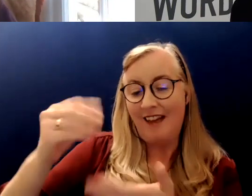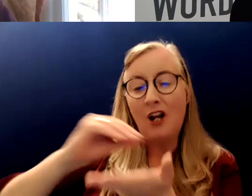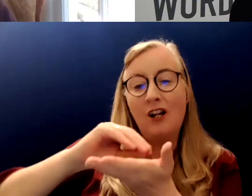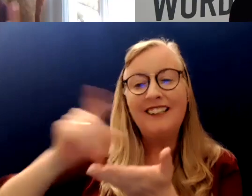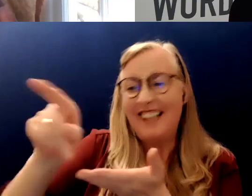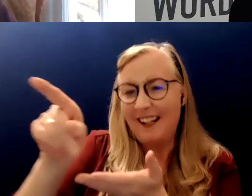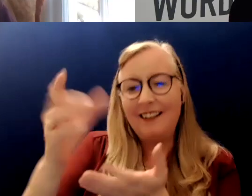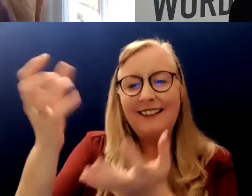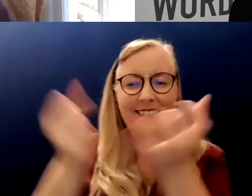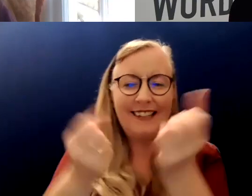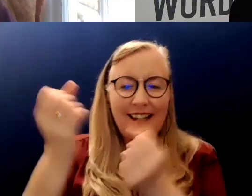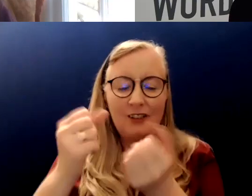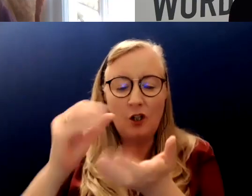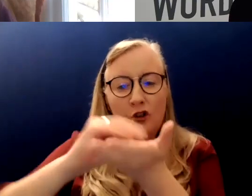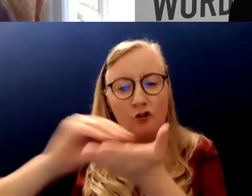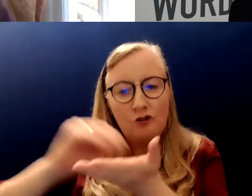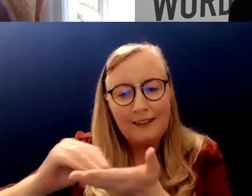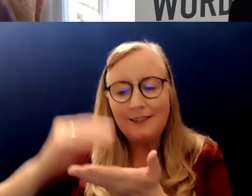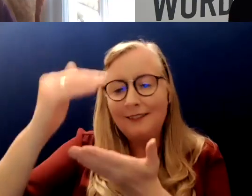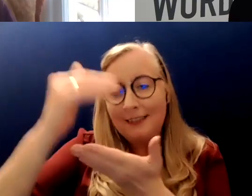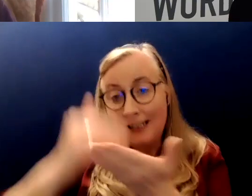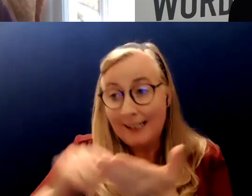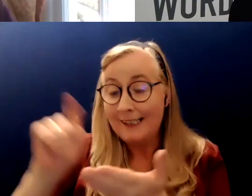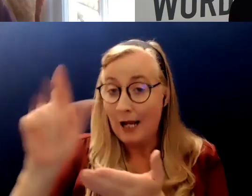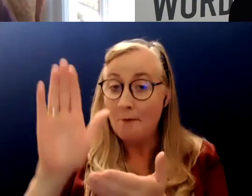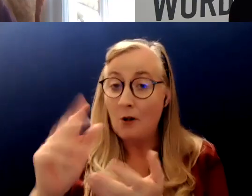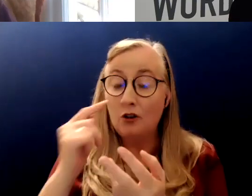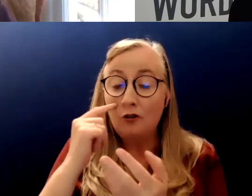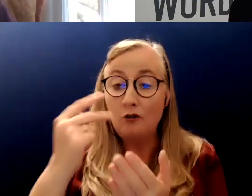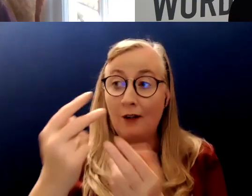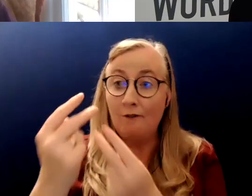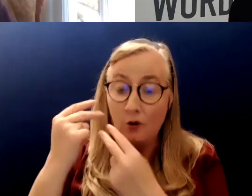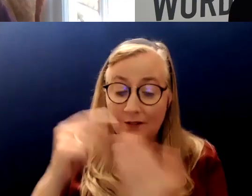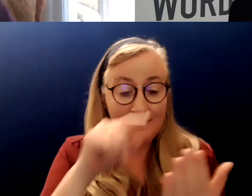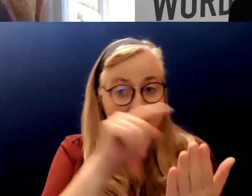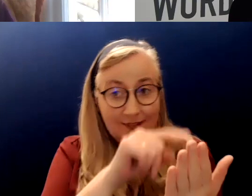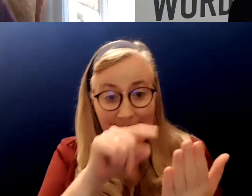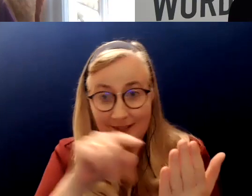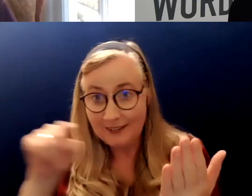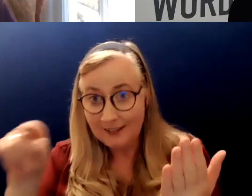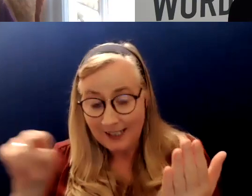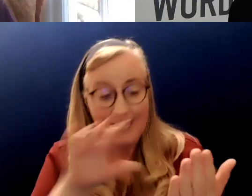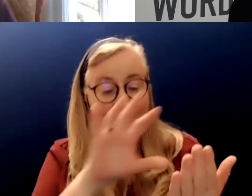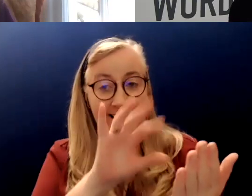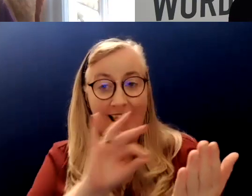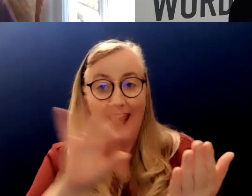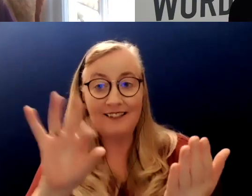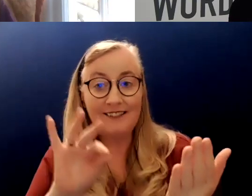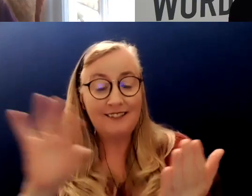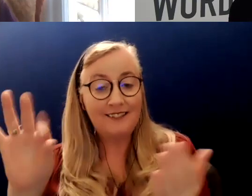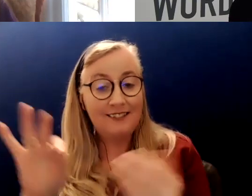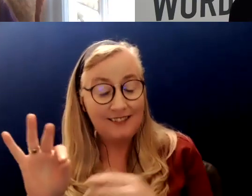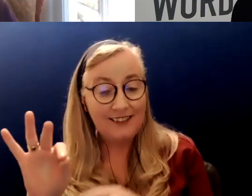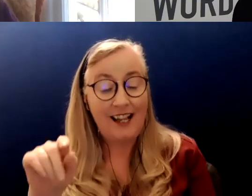and the transcripts and the written information to review before and selections are made. And